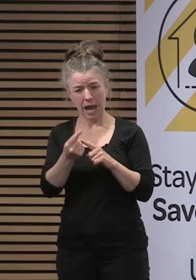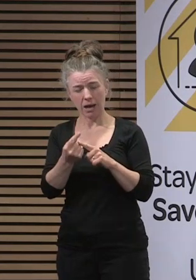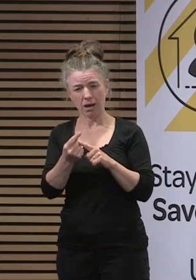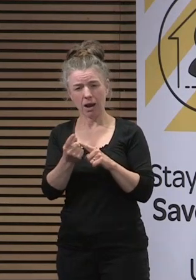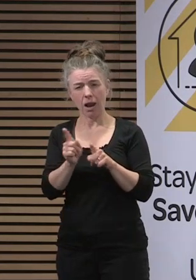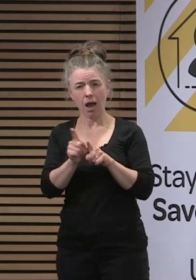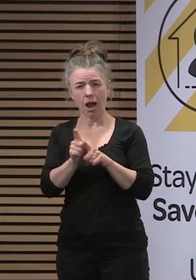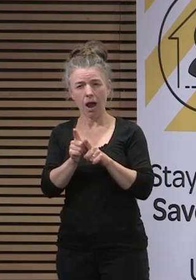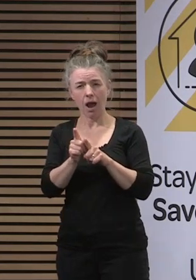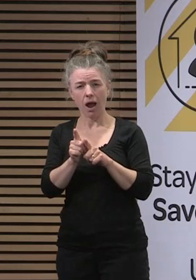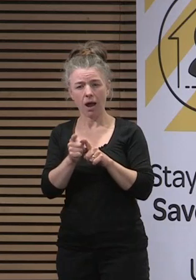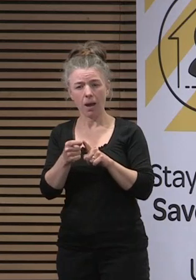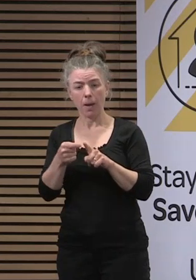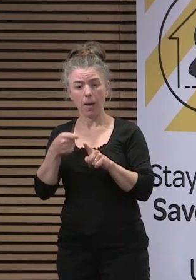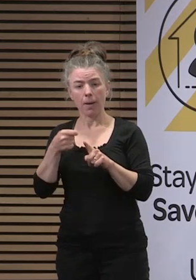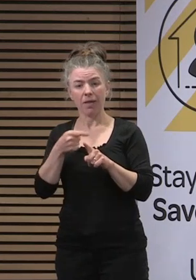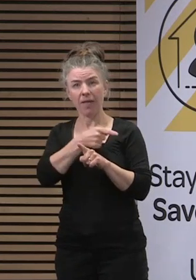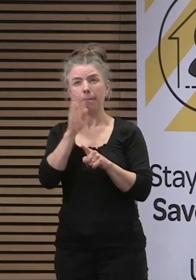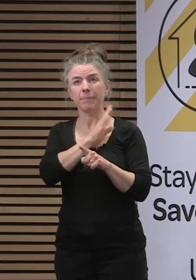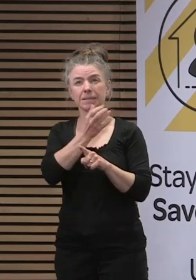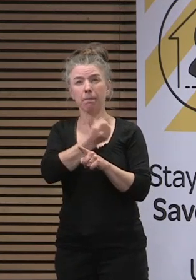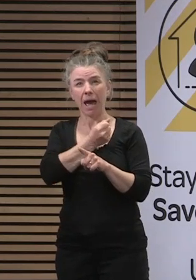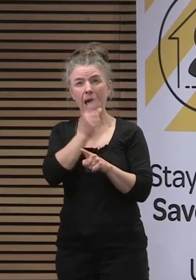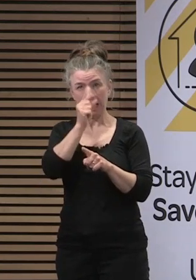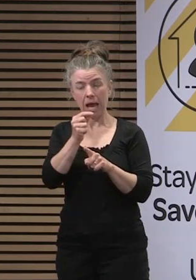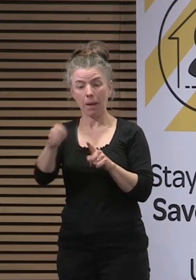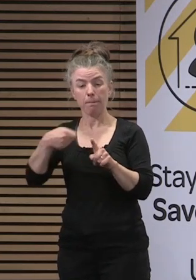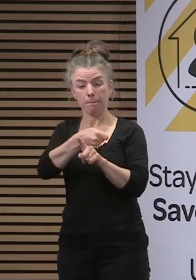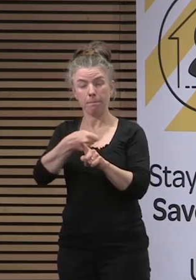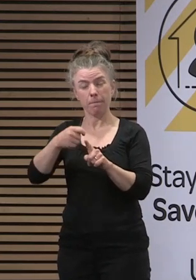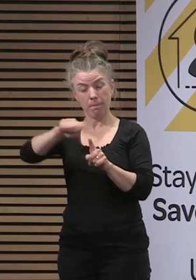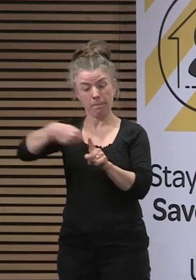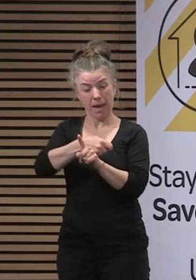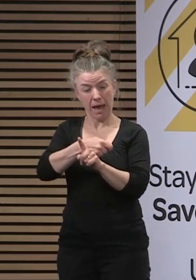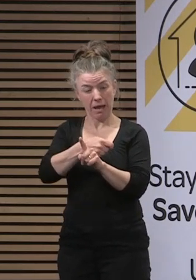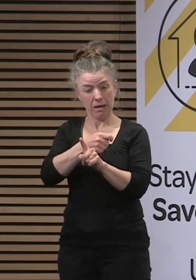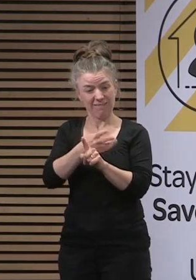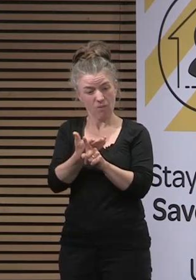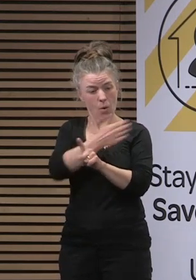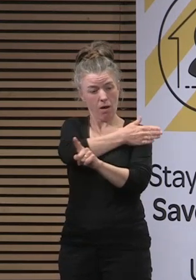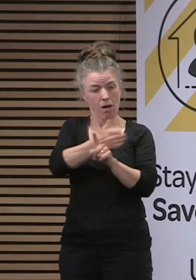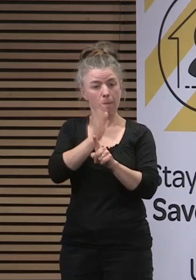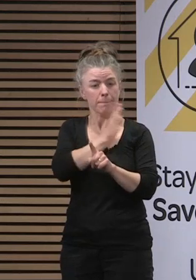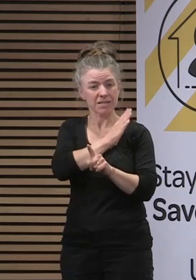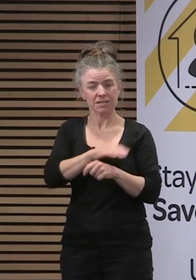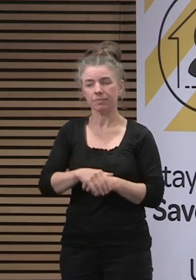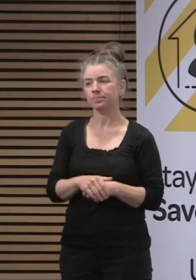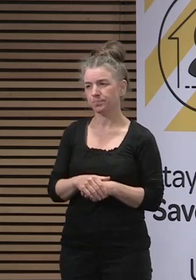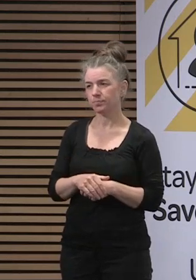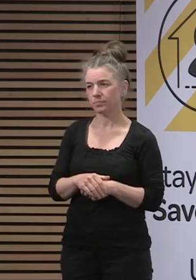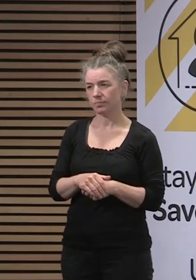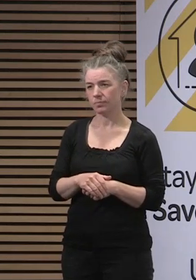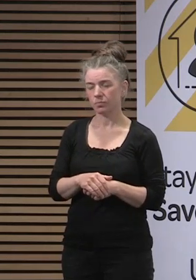retrospectively applying And rules so as you recall, we've rolled in the leave provision